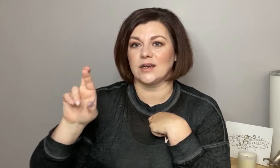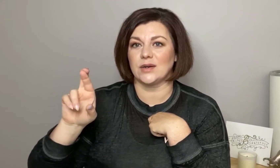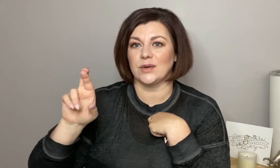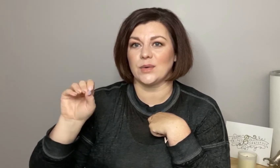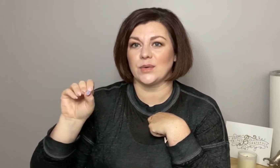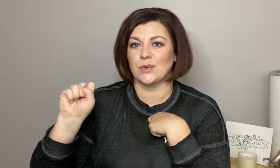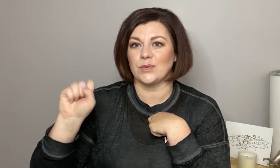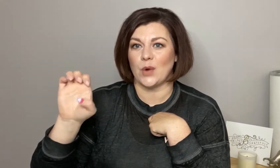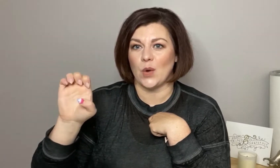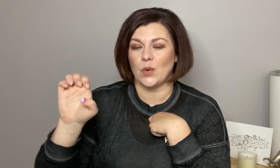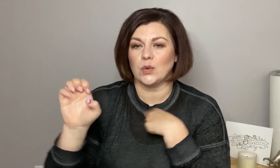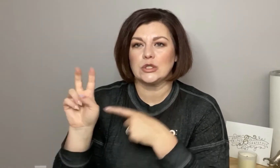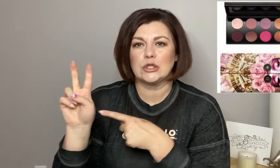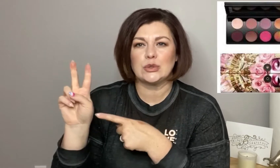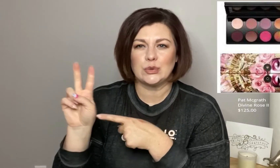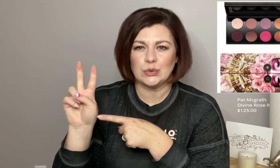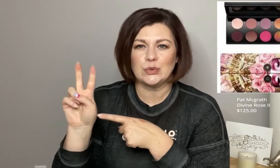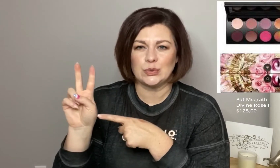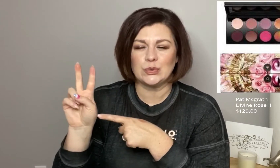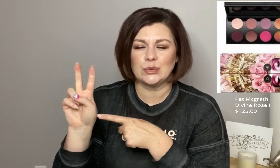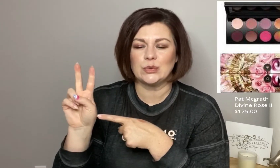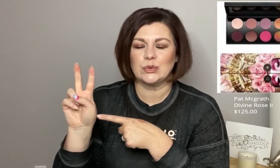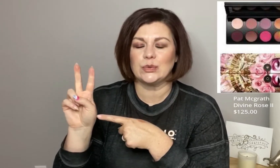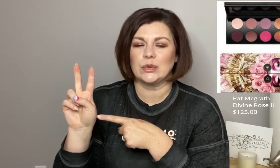Divine Rose 2 palette,